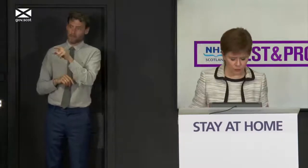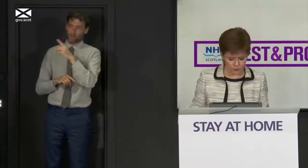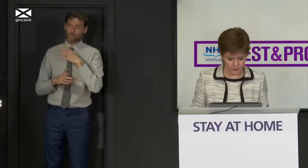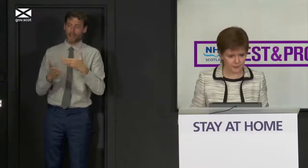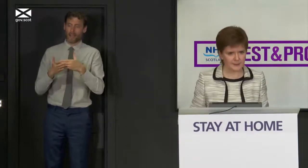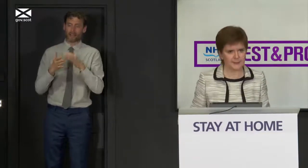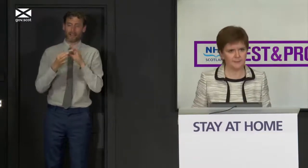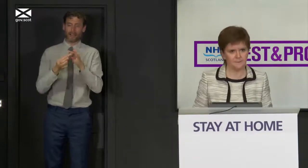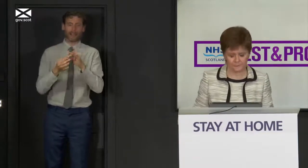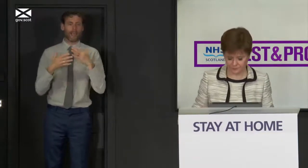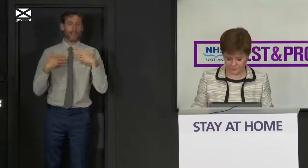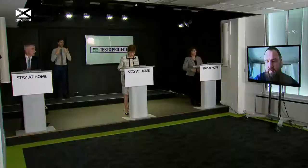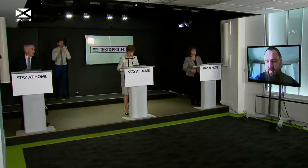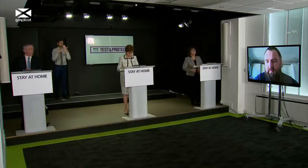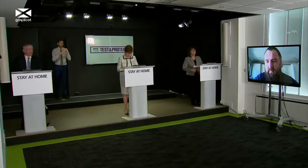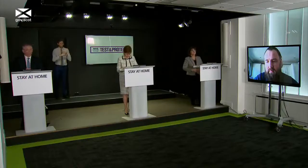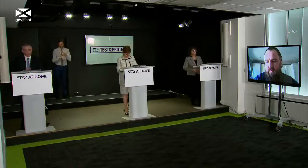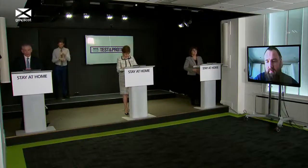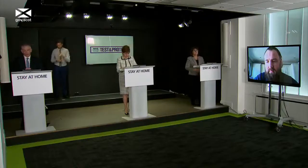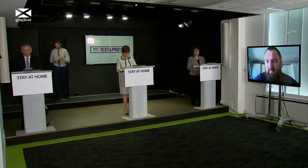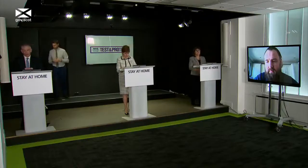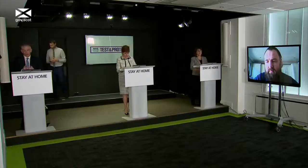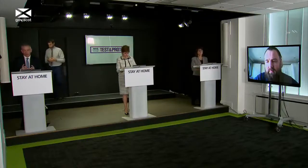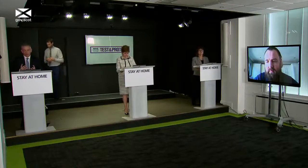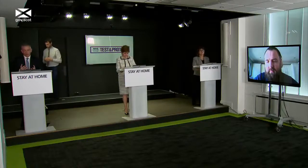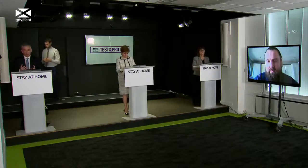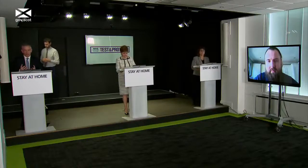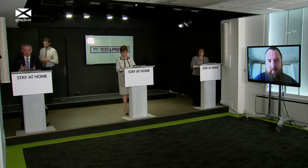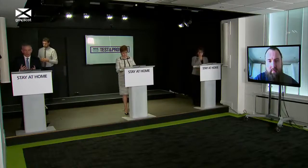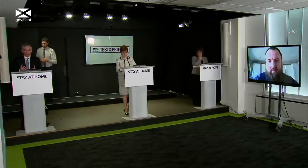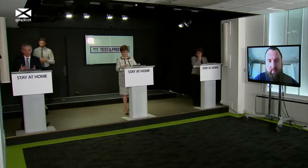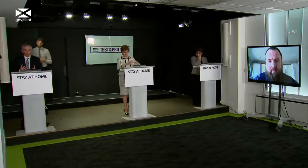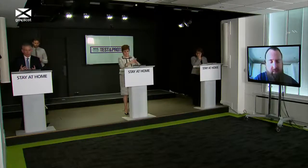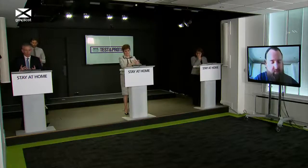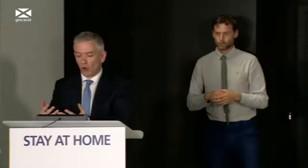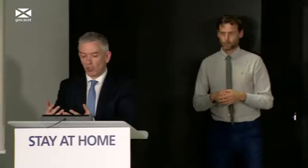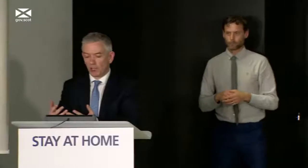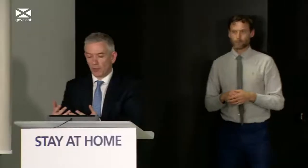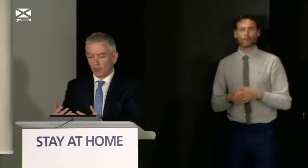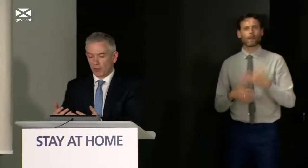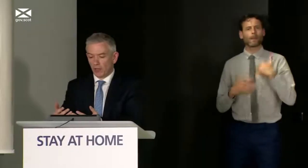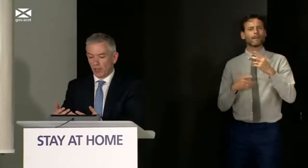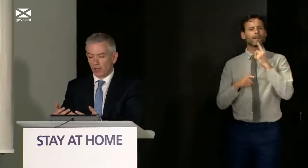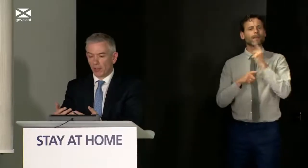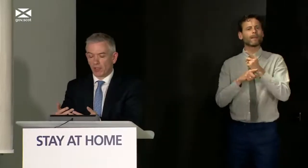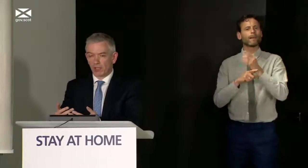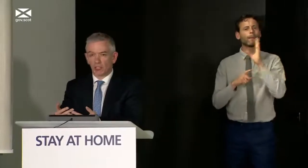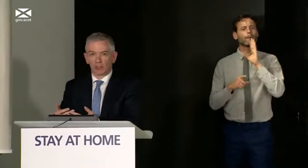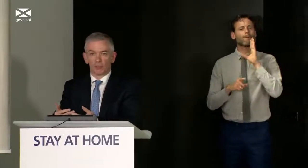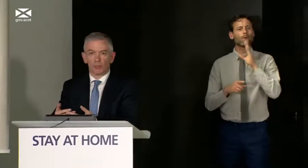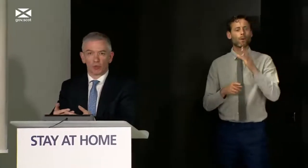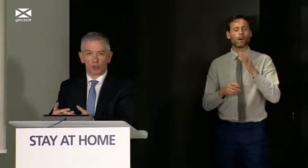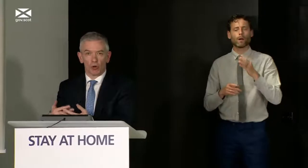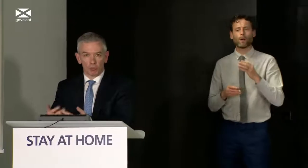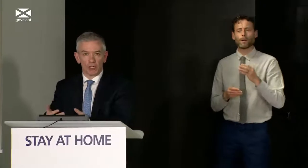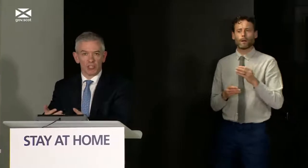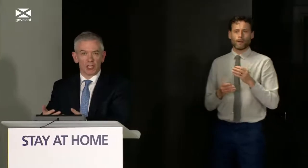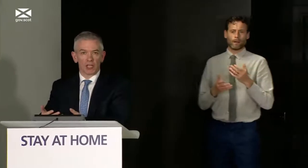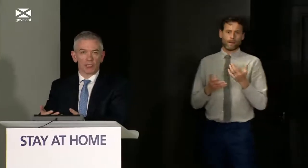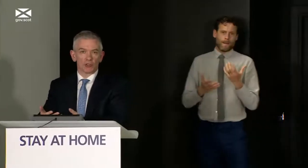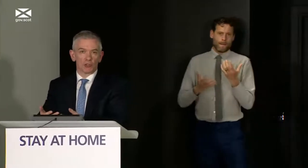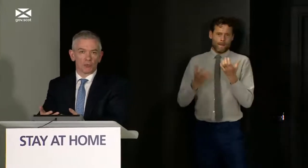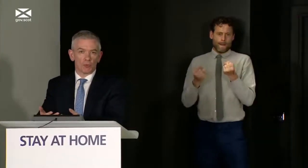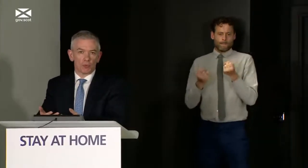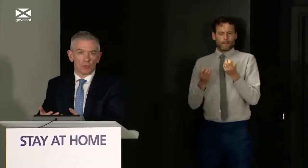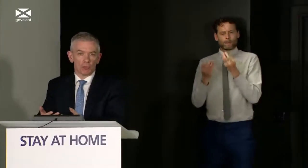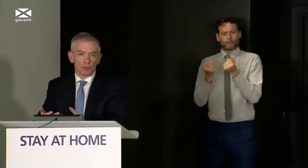briefly on PPE. OK, so in terms of... I spoke earlier on about that there are certain more complex